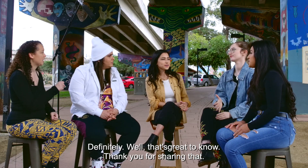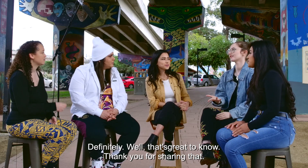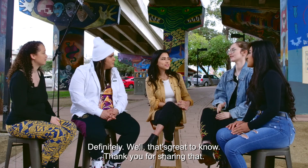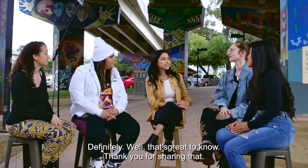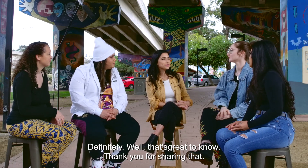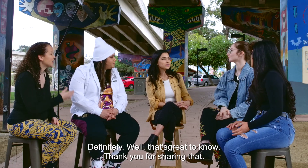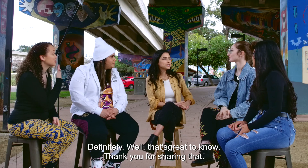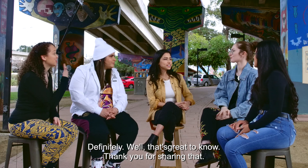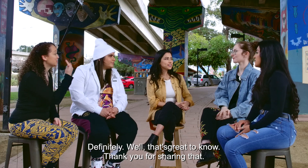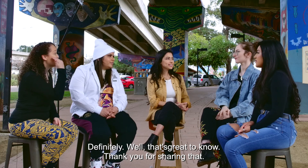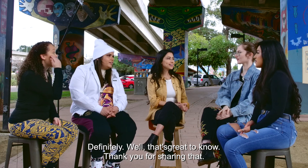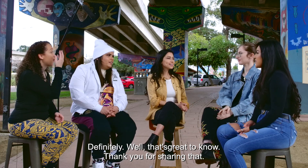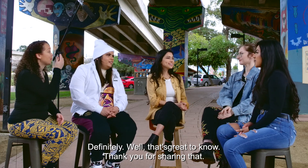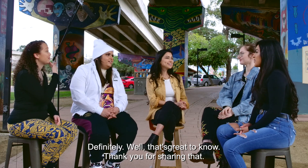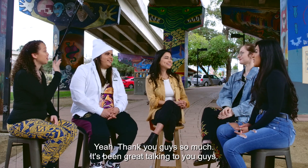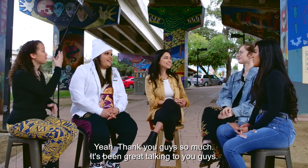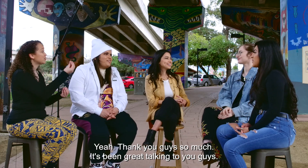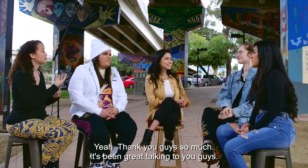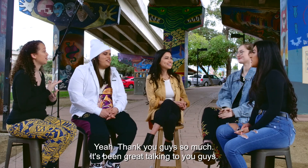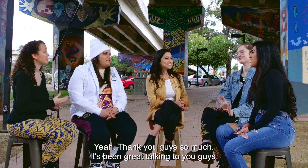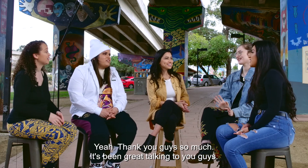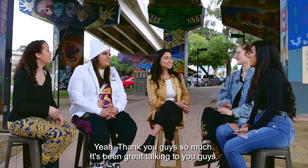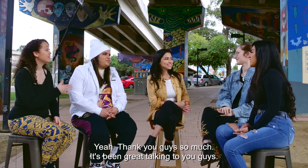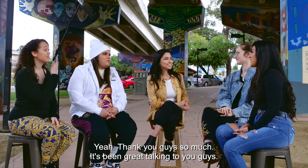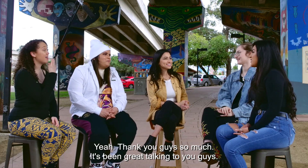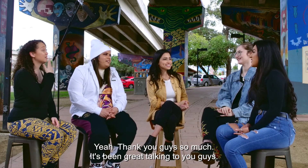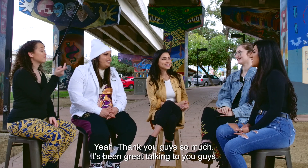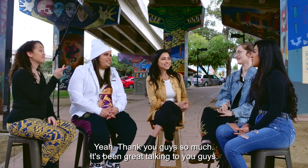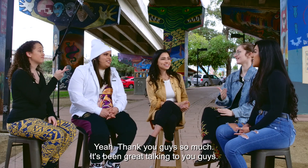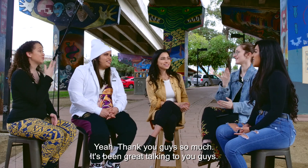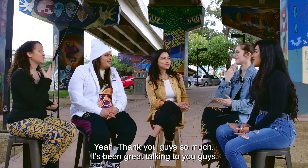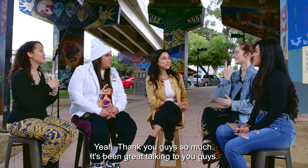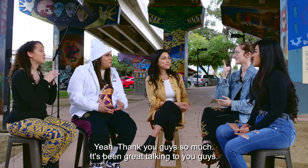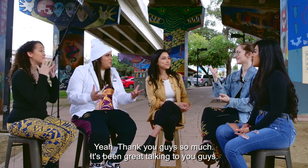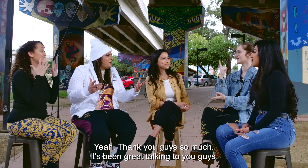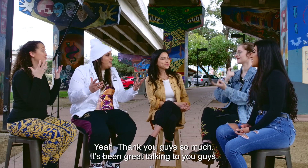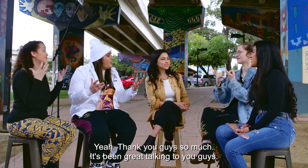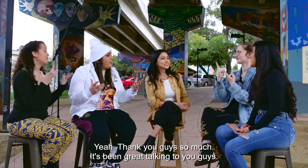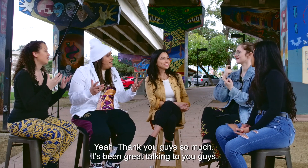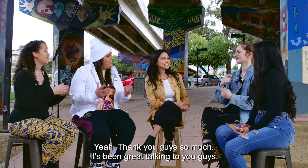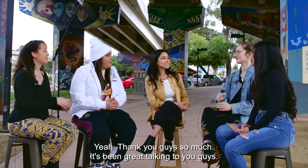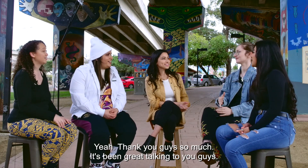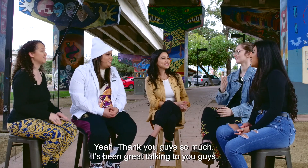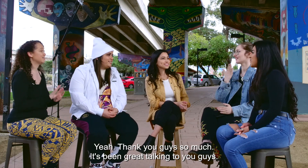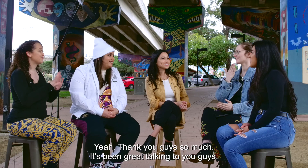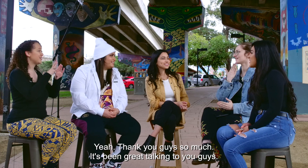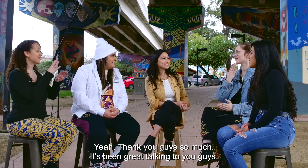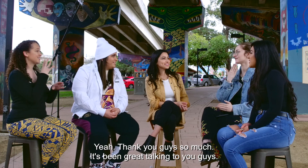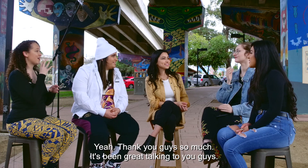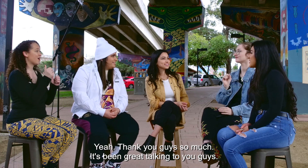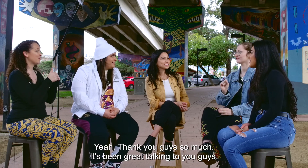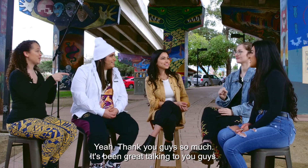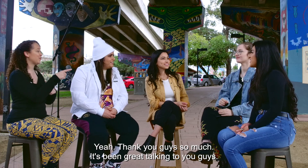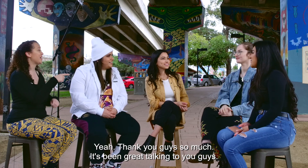great to know. Thank you for sharing that. Yeah, thank you guys so much. Yeah. It's been great talking to you guys.